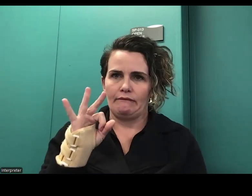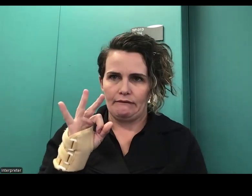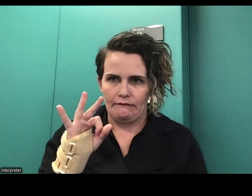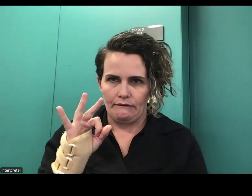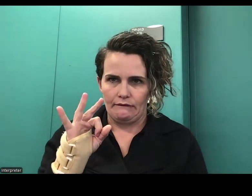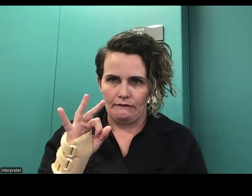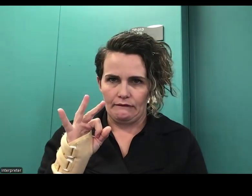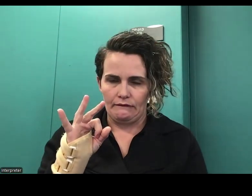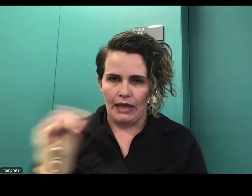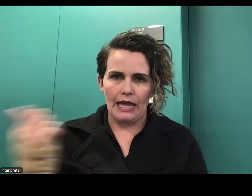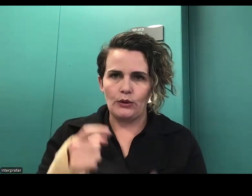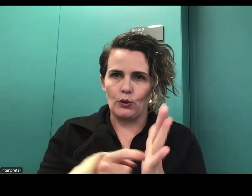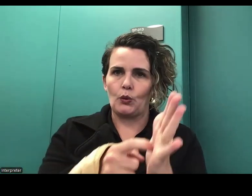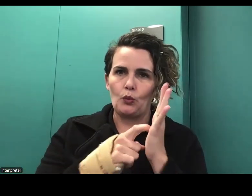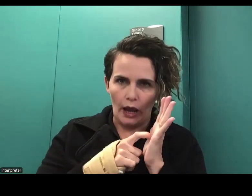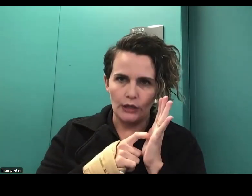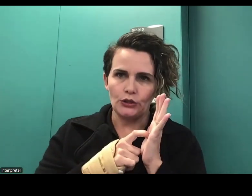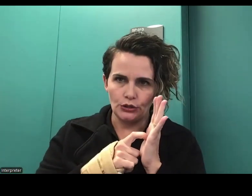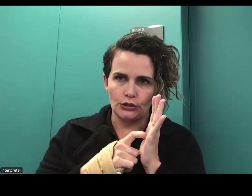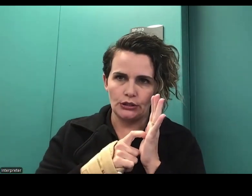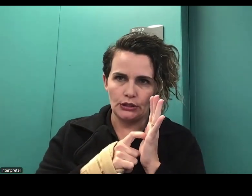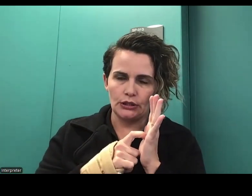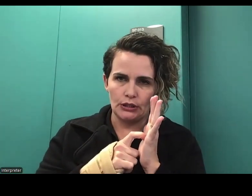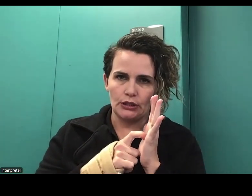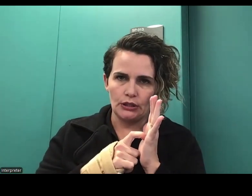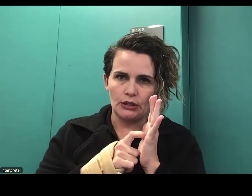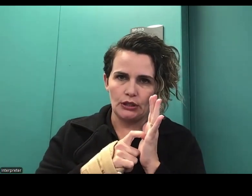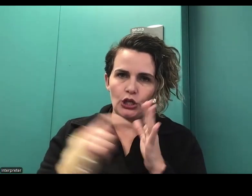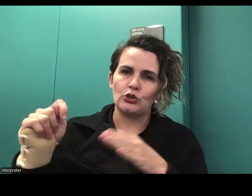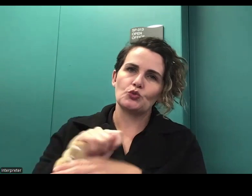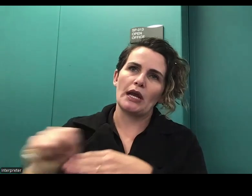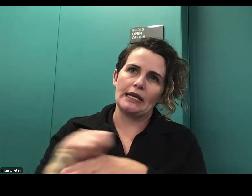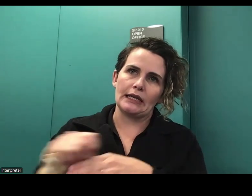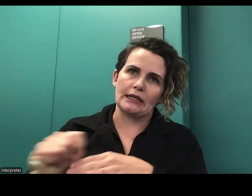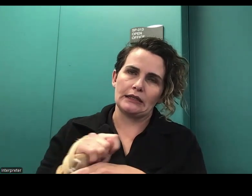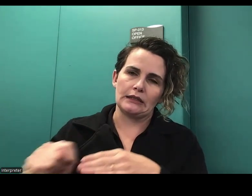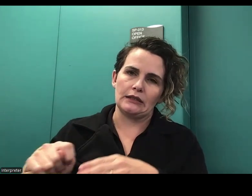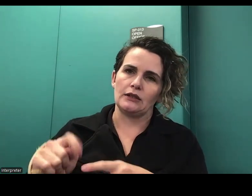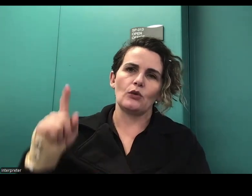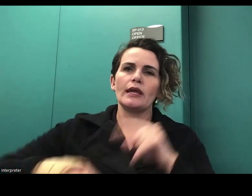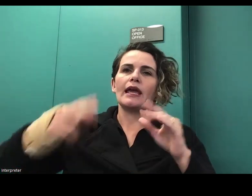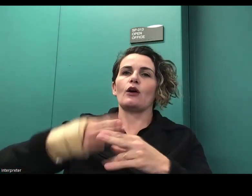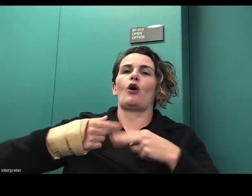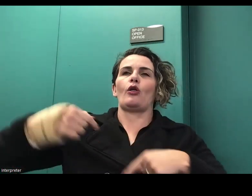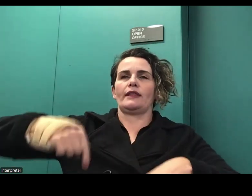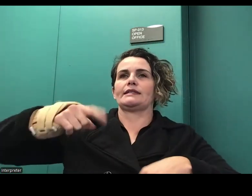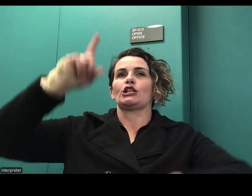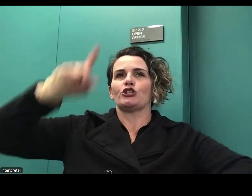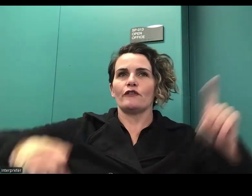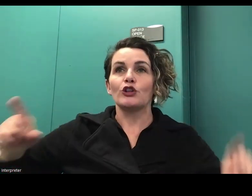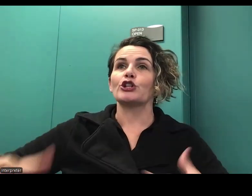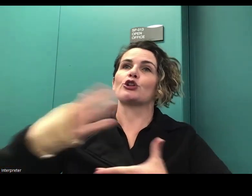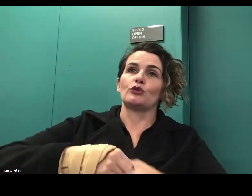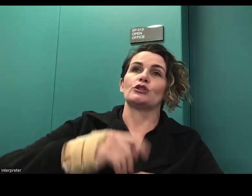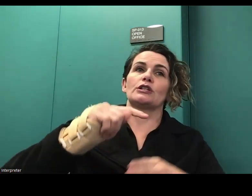these things up at the top. So you couldn't call this training diversity, equity, and inclusion training, but I could call it diversity and